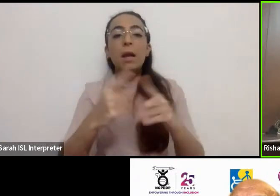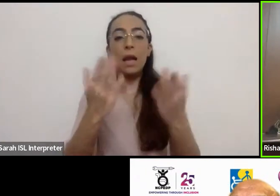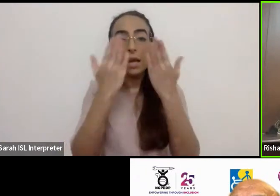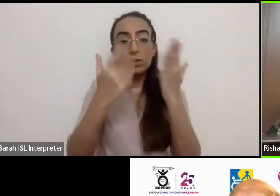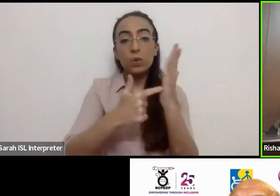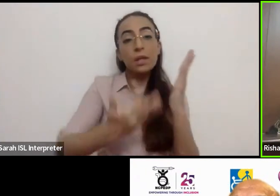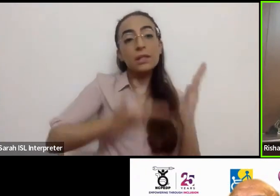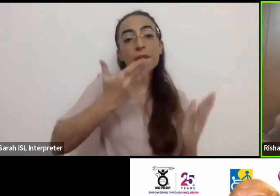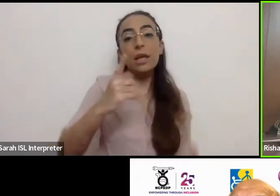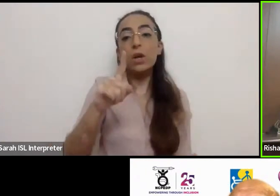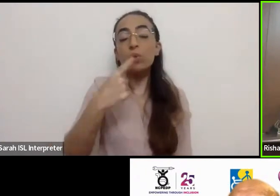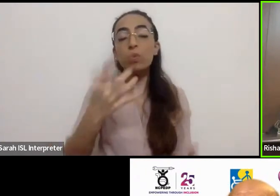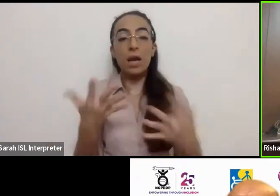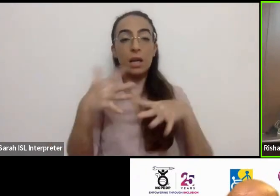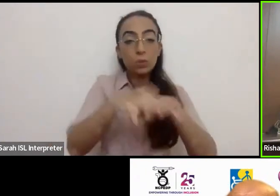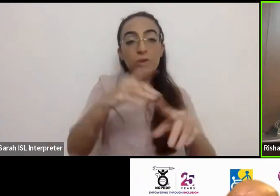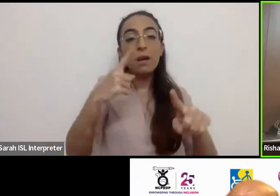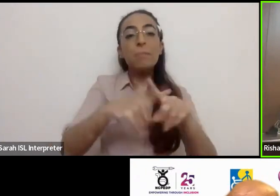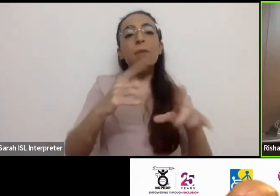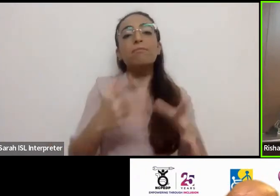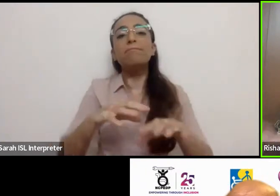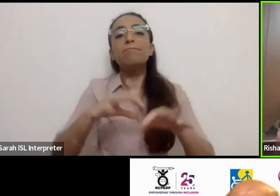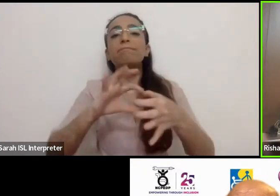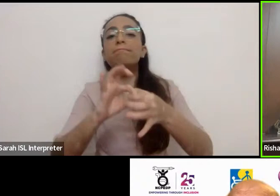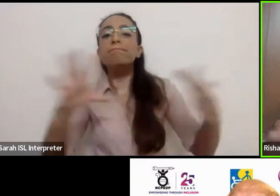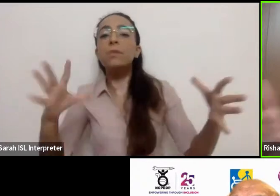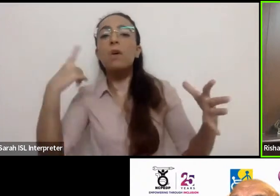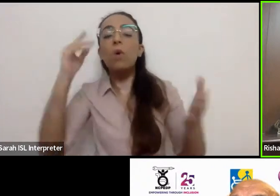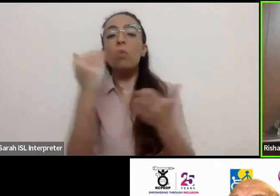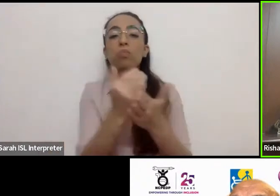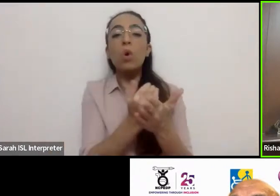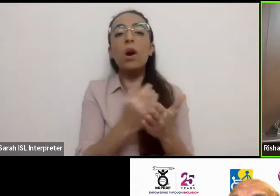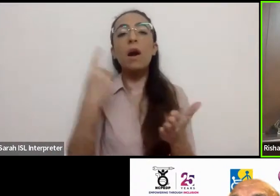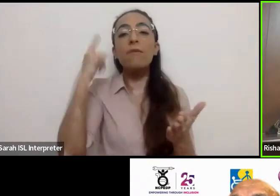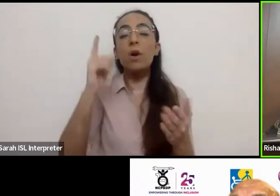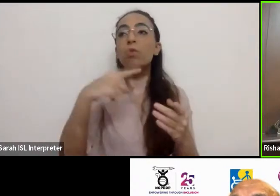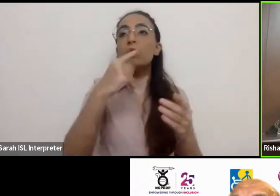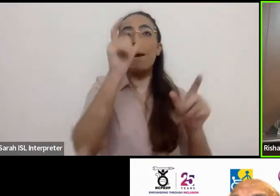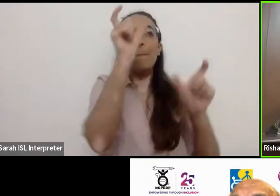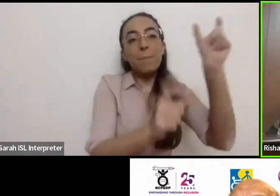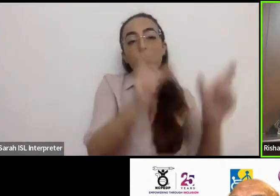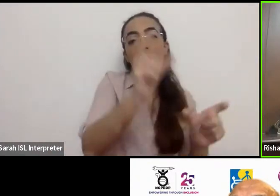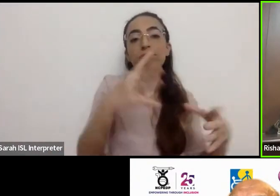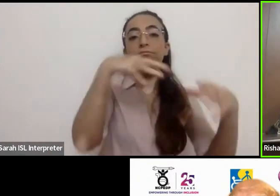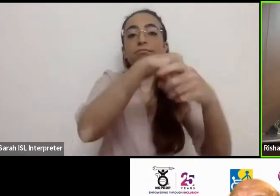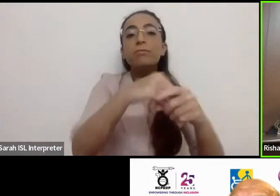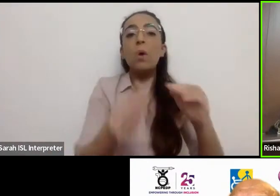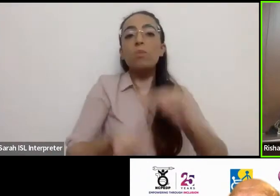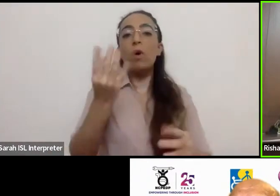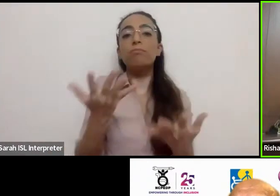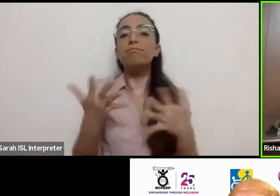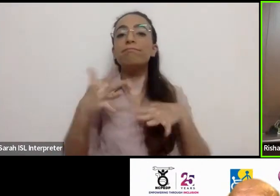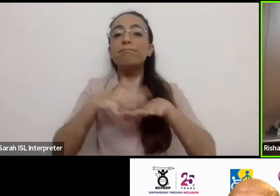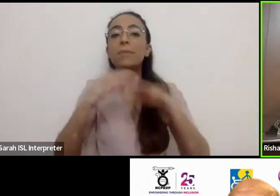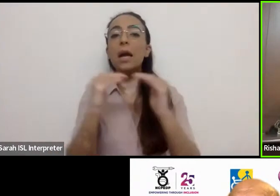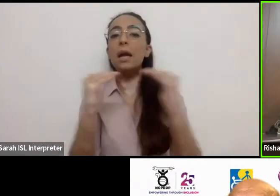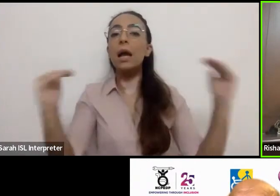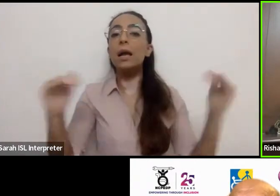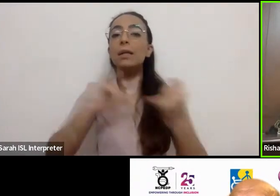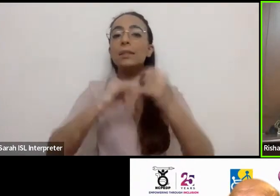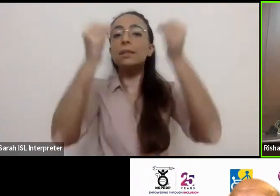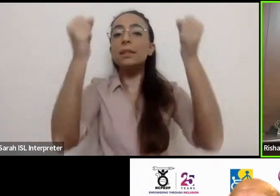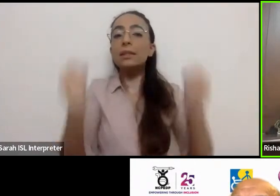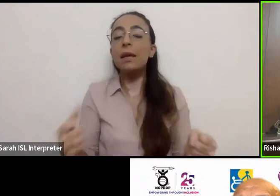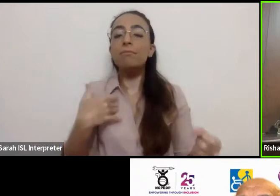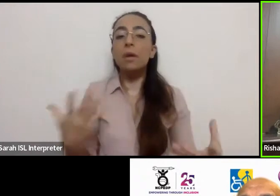who can drive both inclusive and exclusive sessions for people so that they can be more mainstream and part of the system?